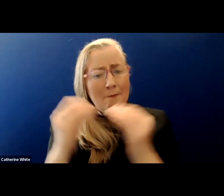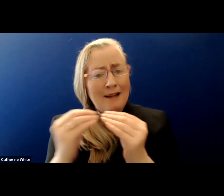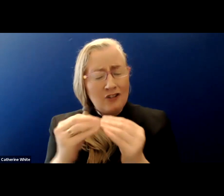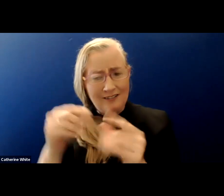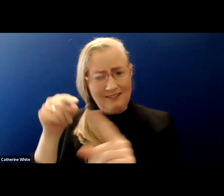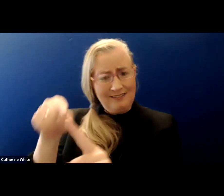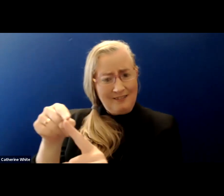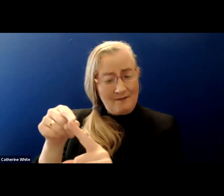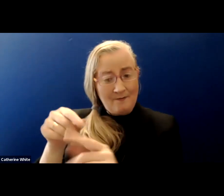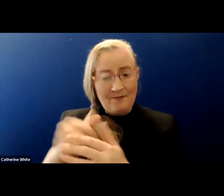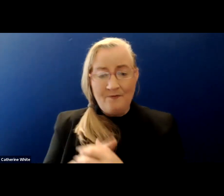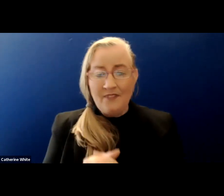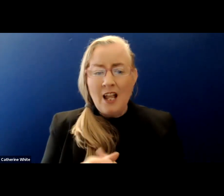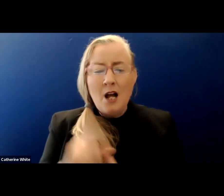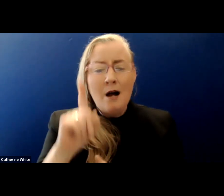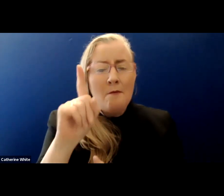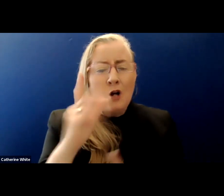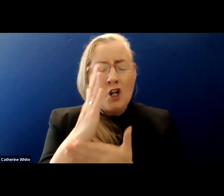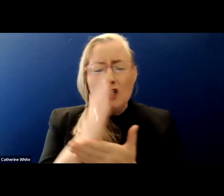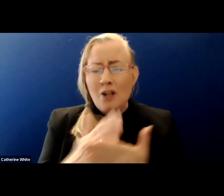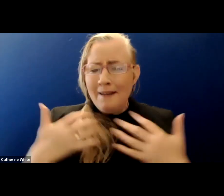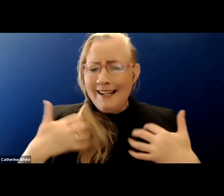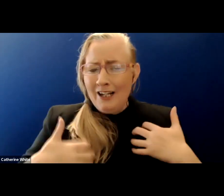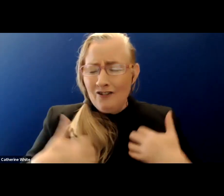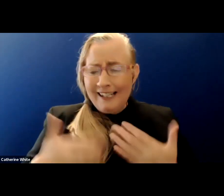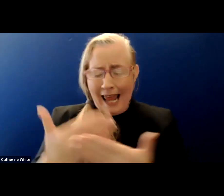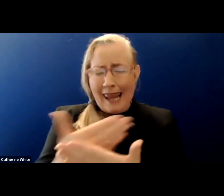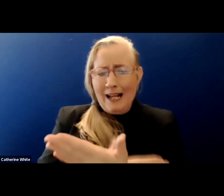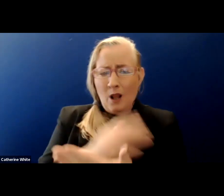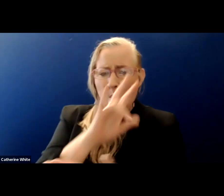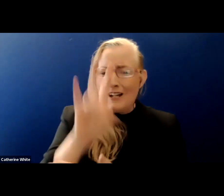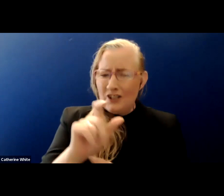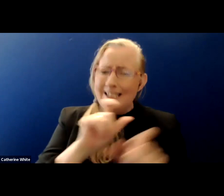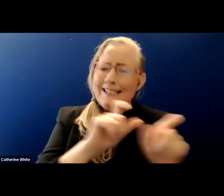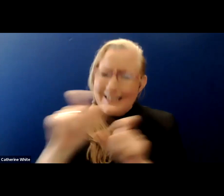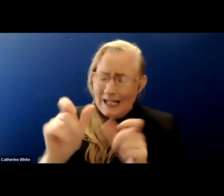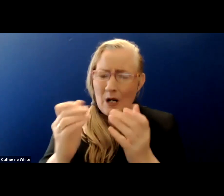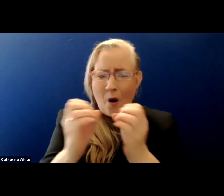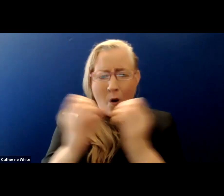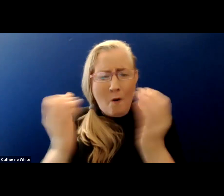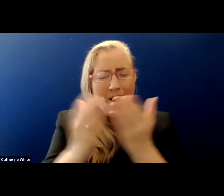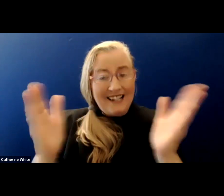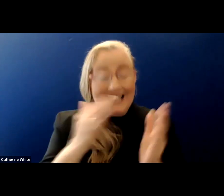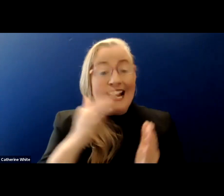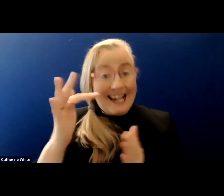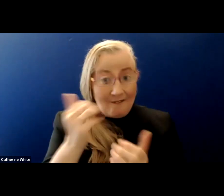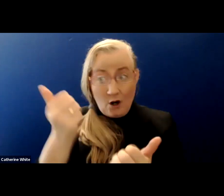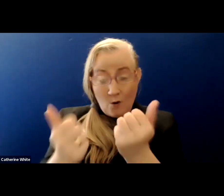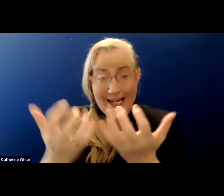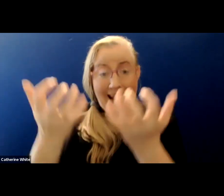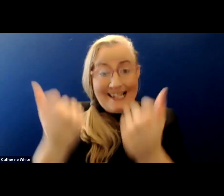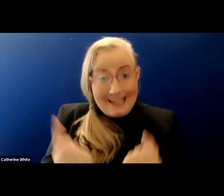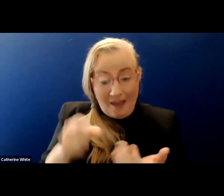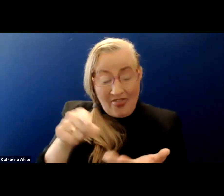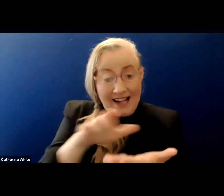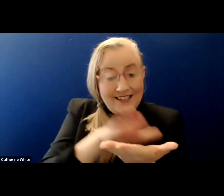There are some interesting legal questions which still remain open, even if the court is to adopt this interpretation of